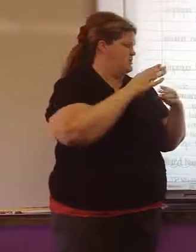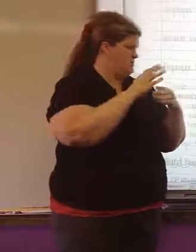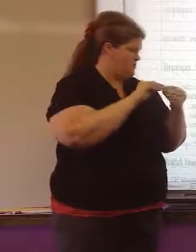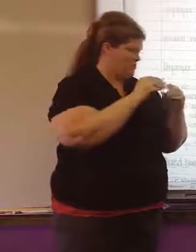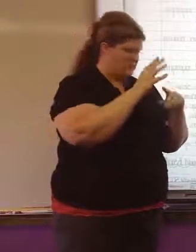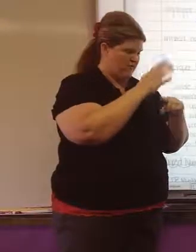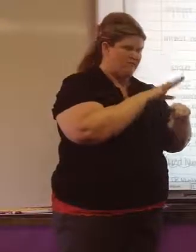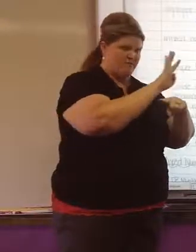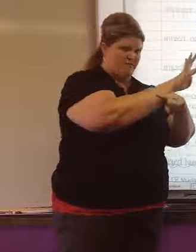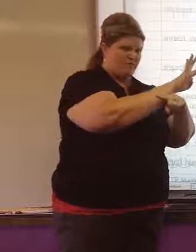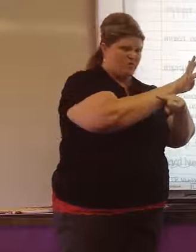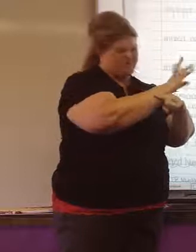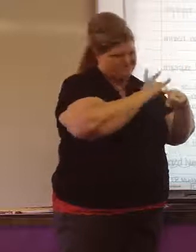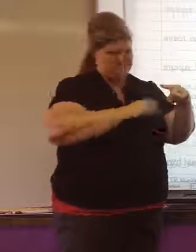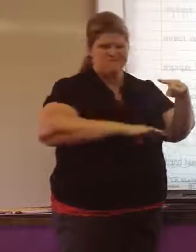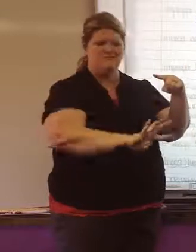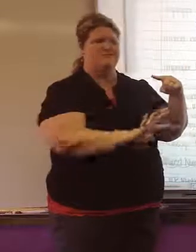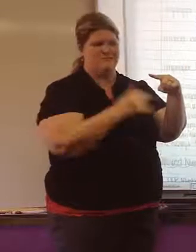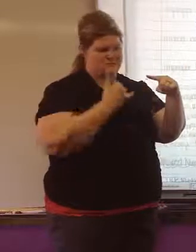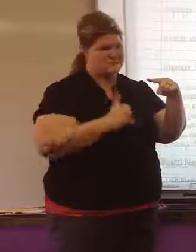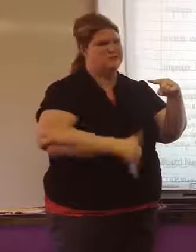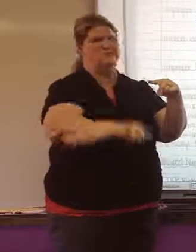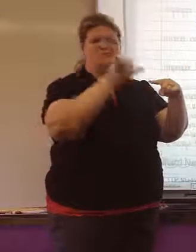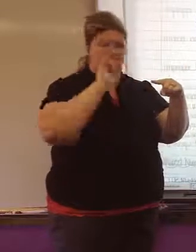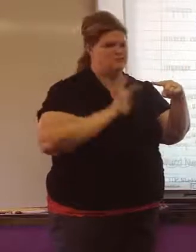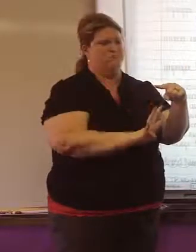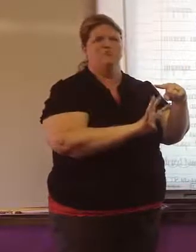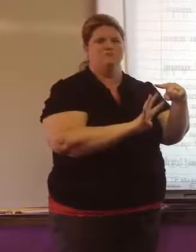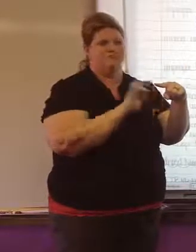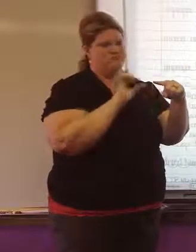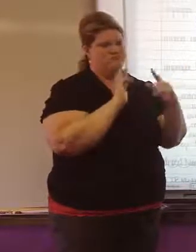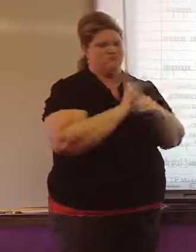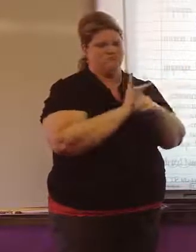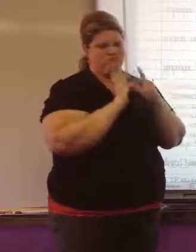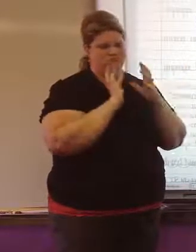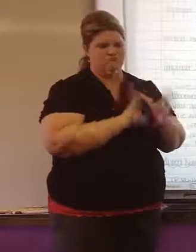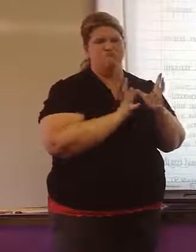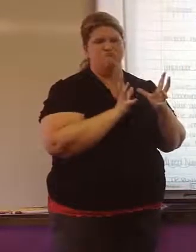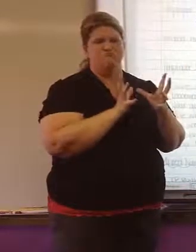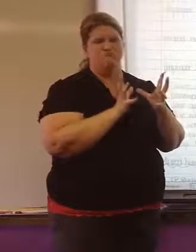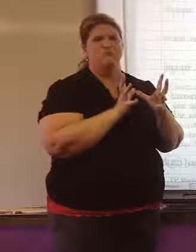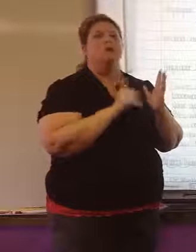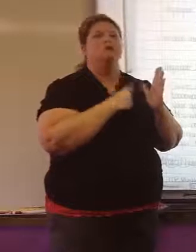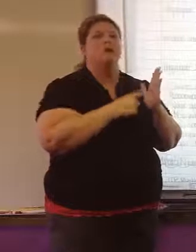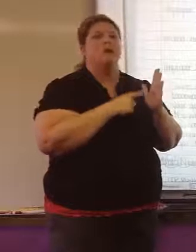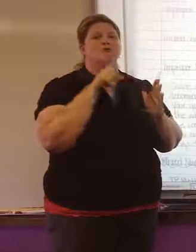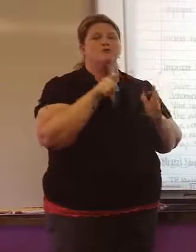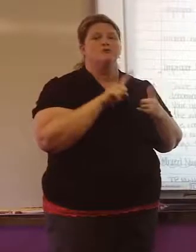by is still going to be your denominator. Sometimes you will need to